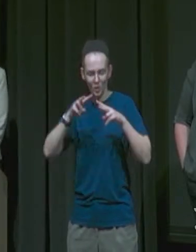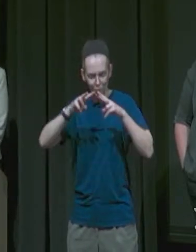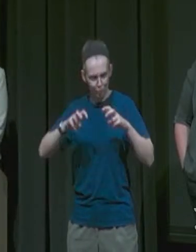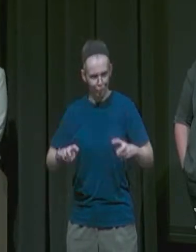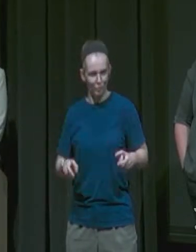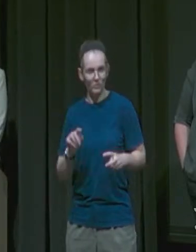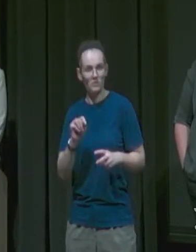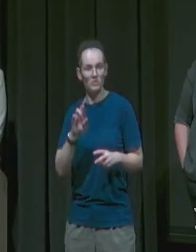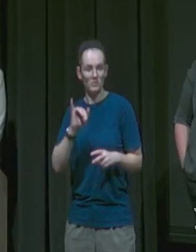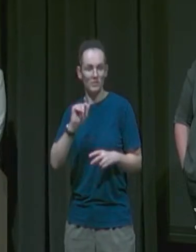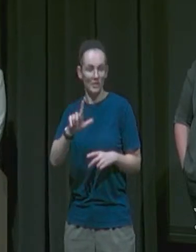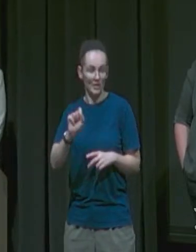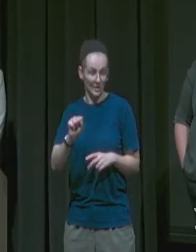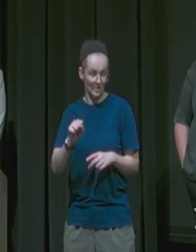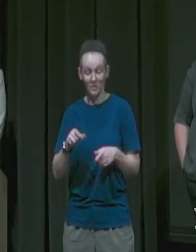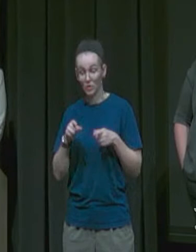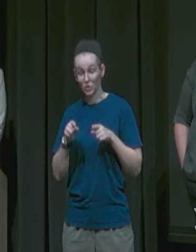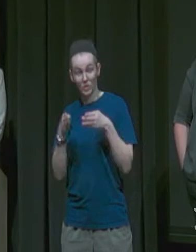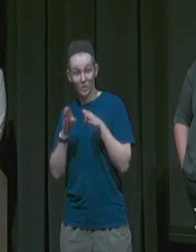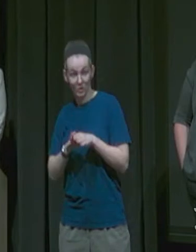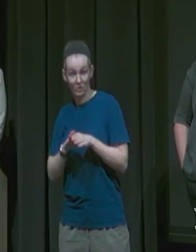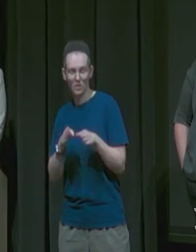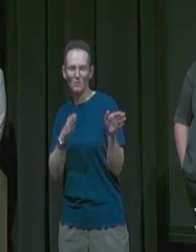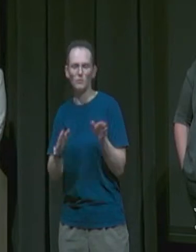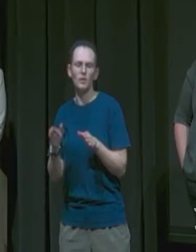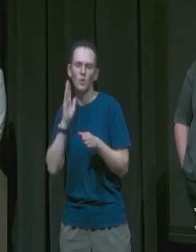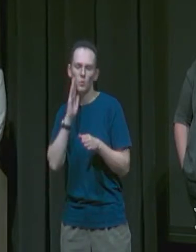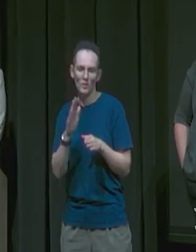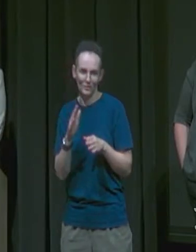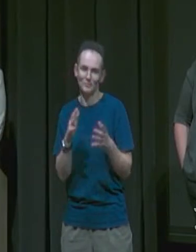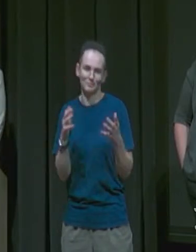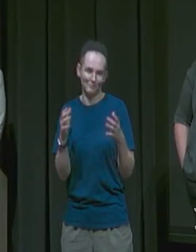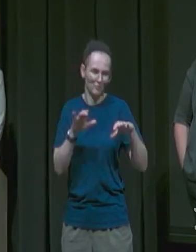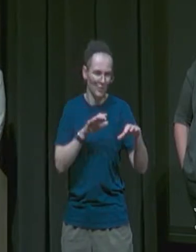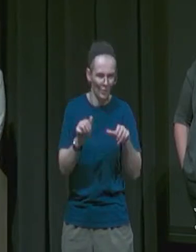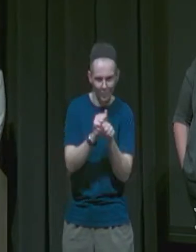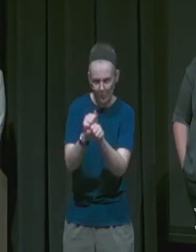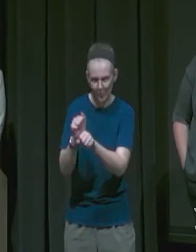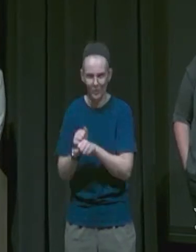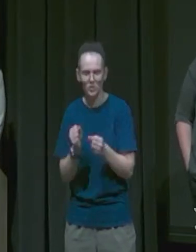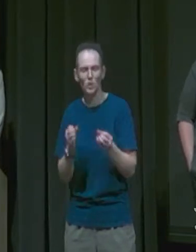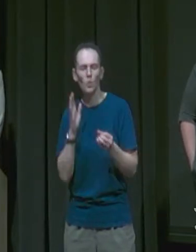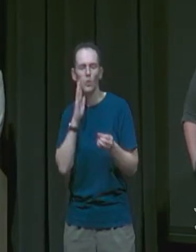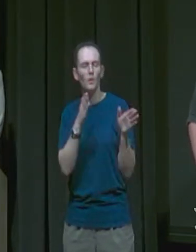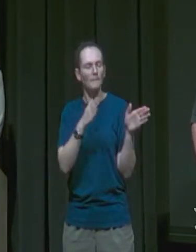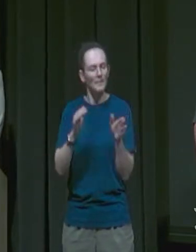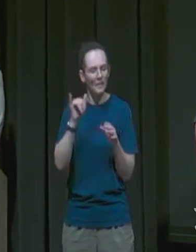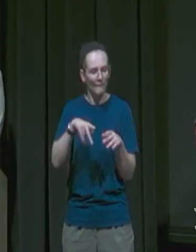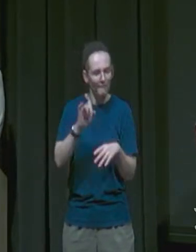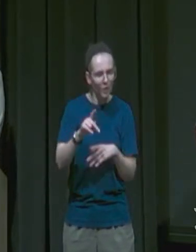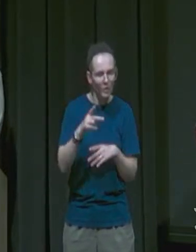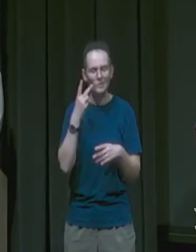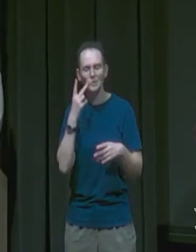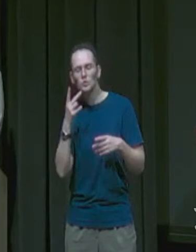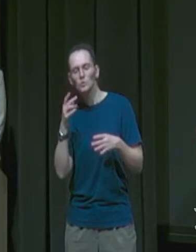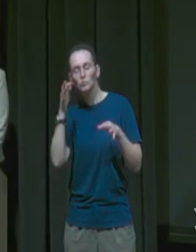there. While it's closed, we intend to make hay. So we'll be master planning that park and really seeing